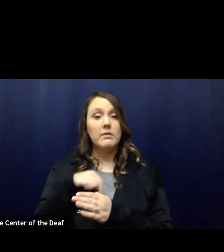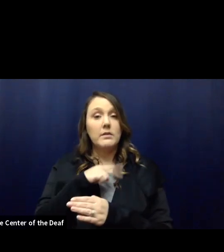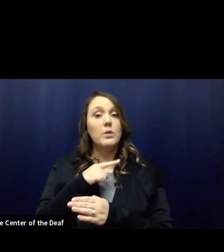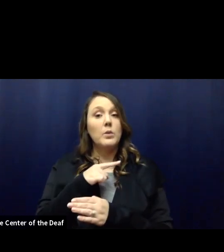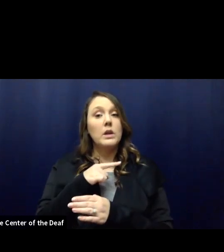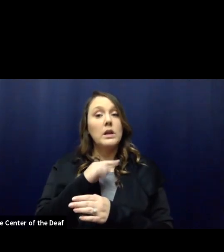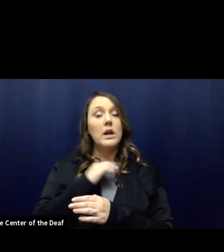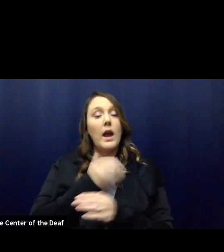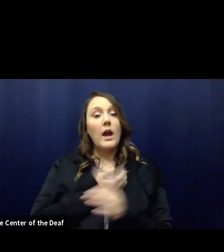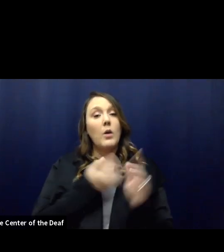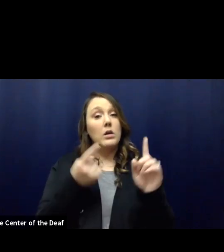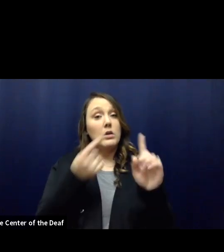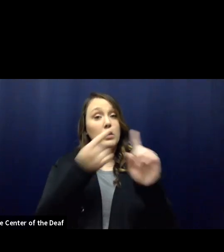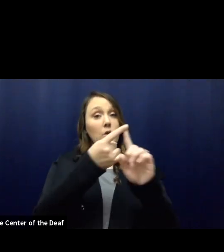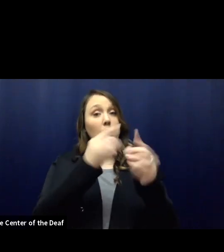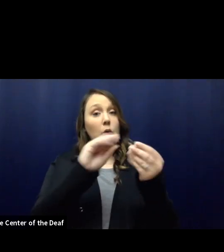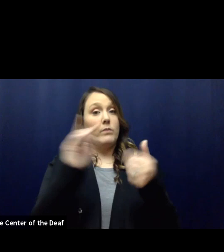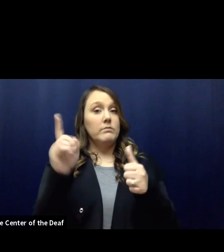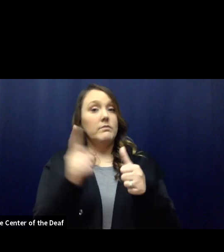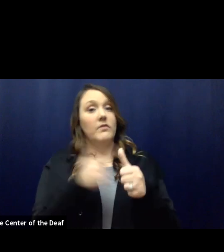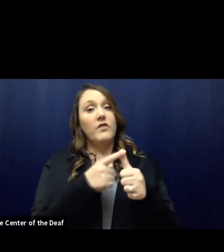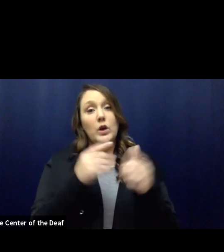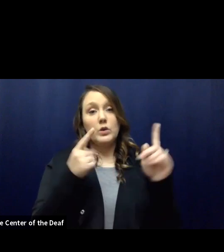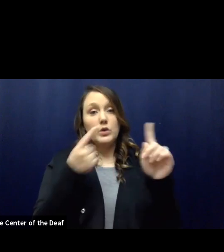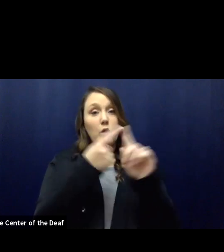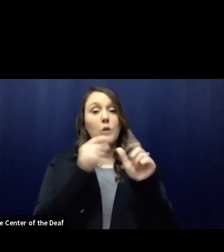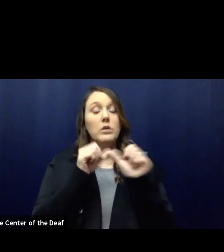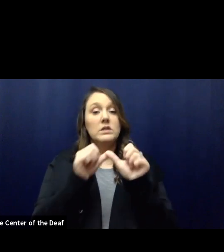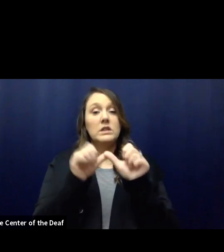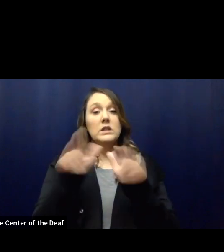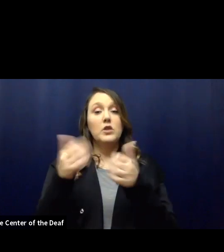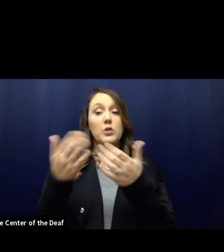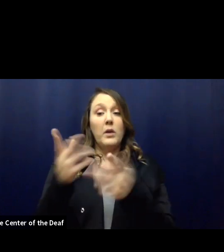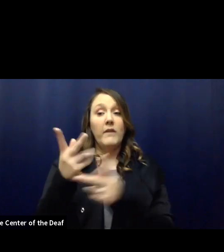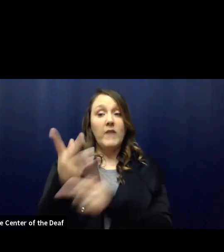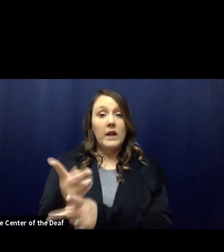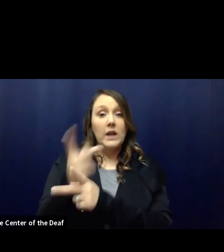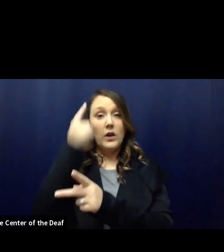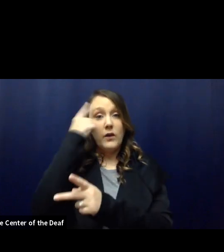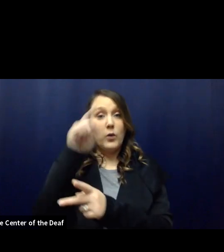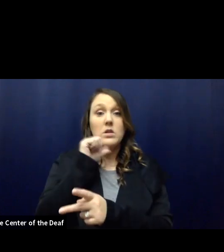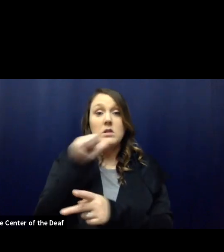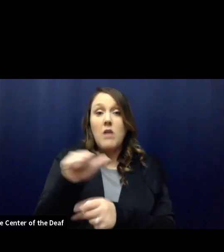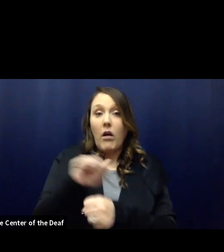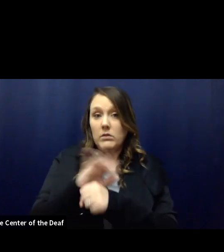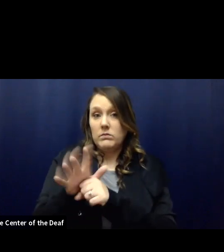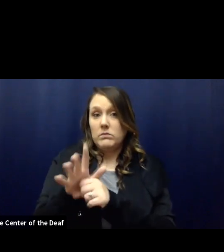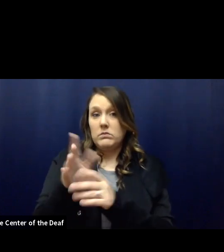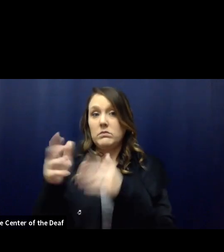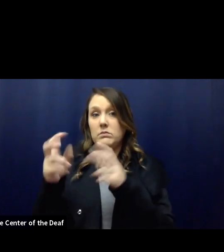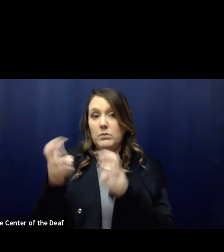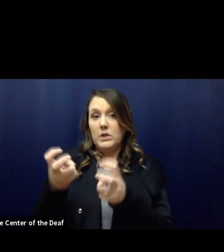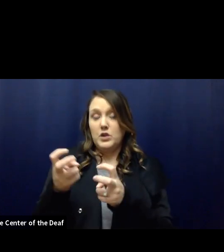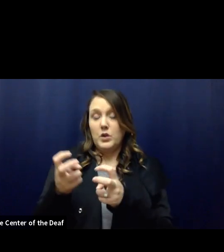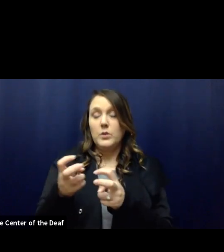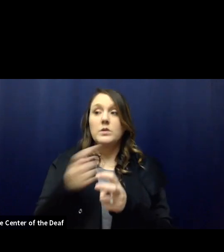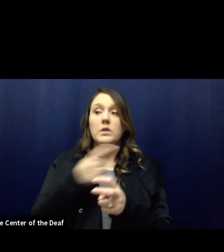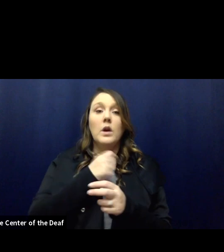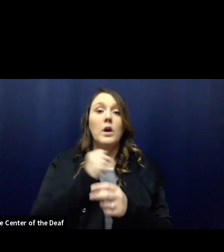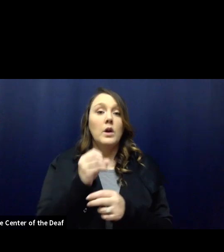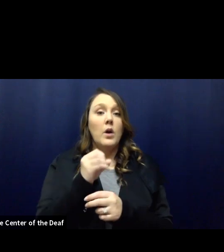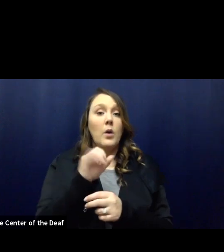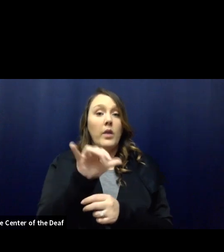Our goal, number one, is to continue to provide care for non-COVID related issues to our community. So I will say, to answer your question, that is